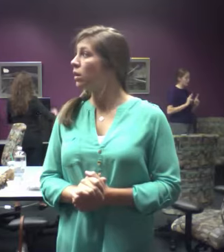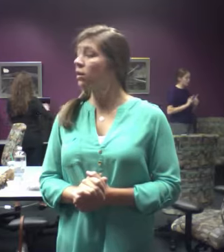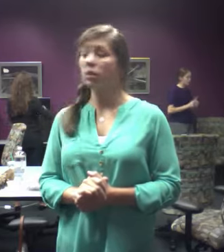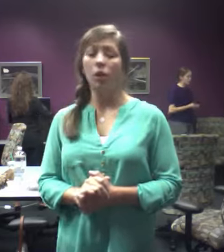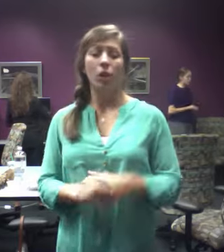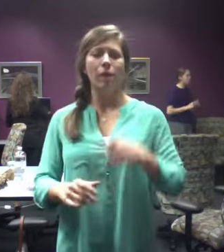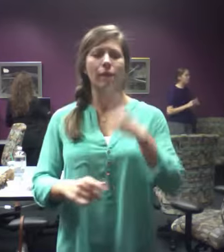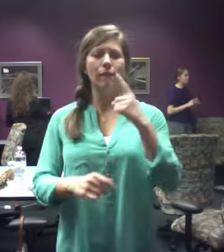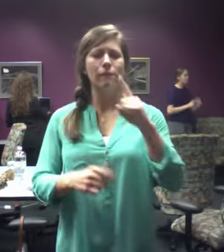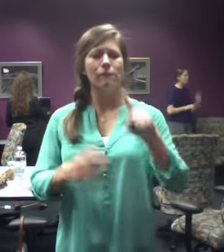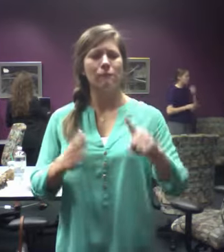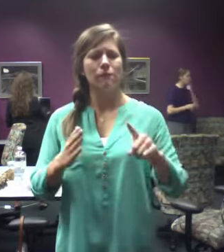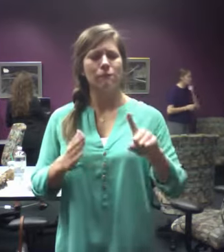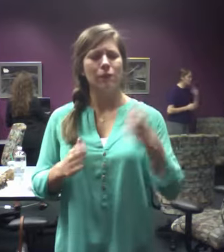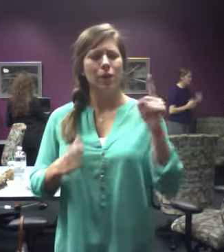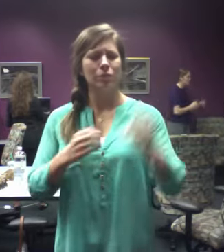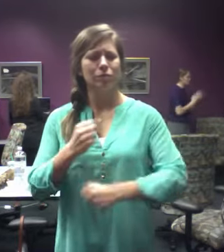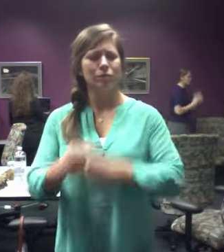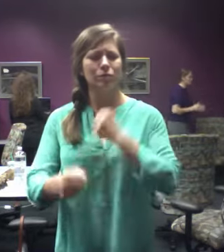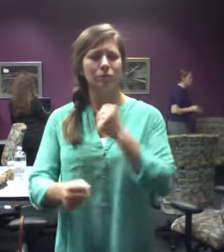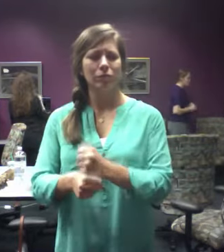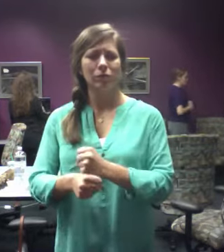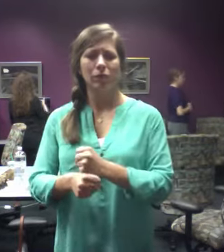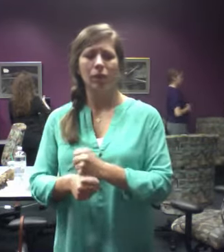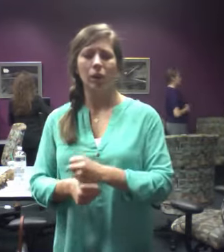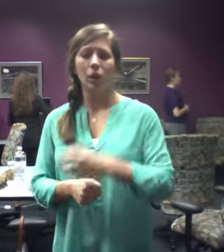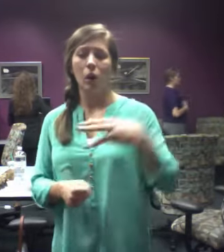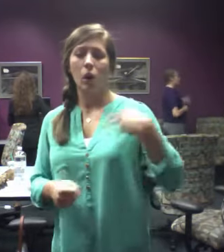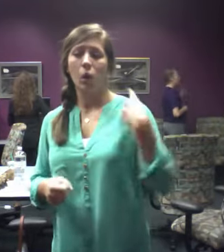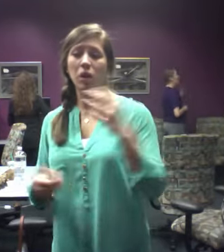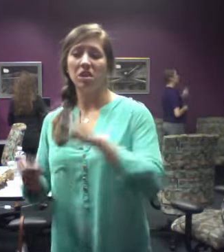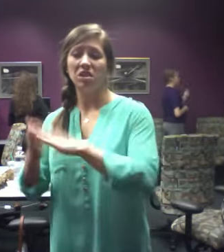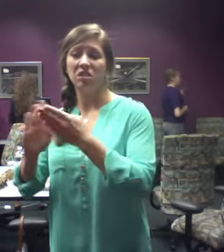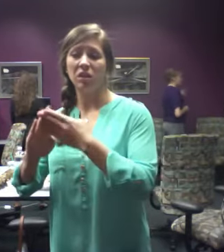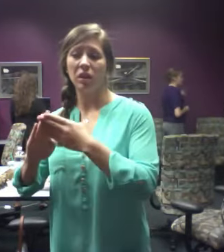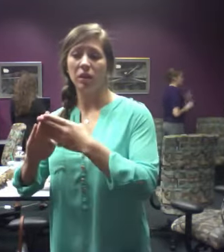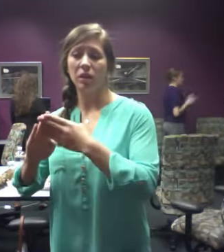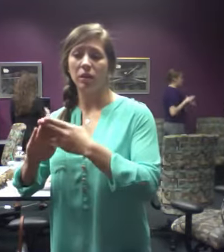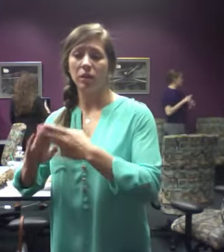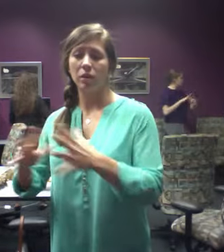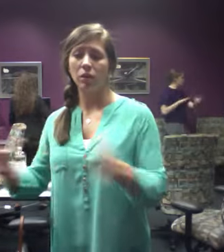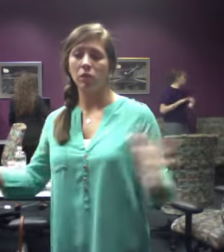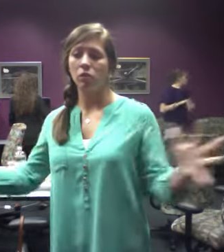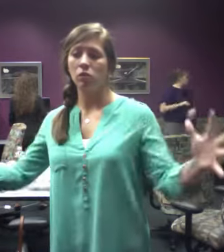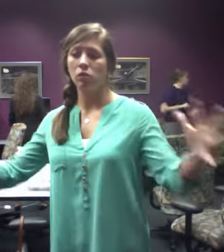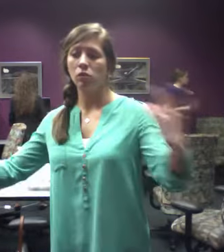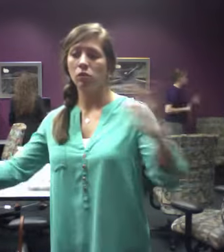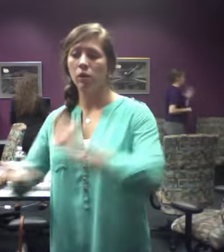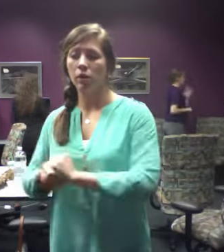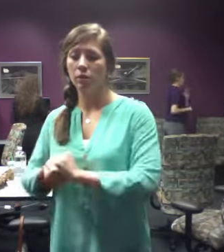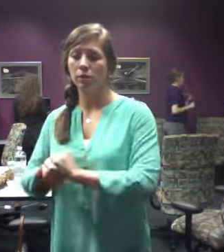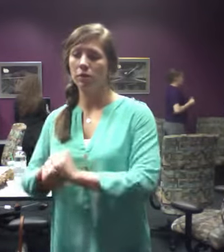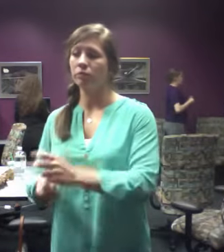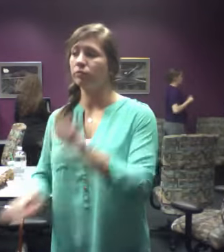major battles, or at least they did very well in them. And also, they've proven to the British now that they can really